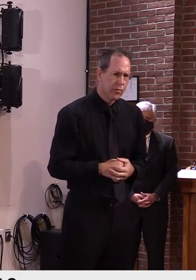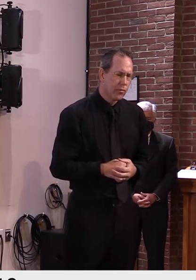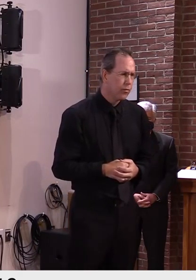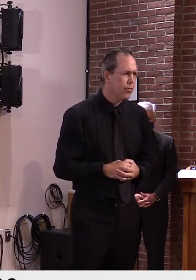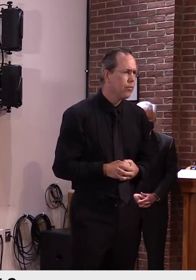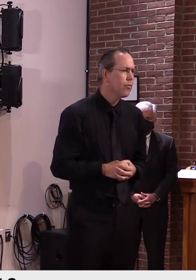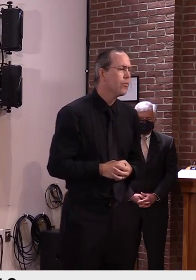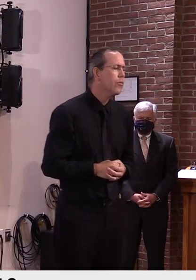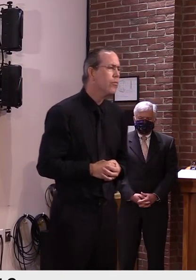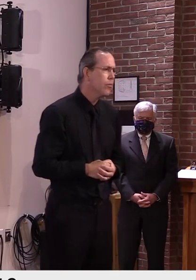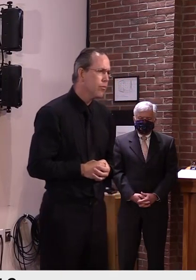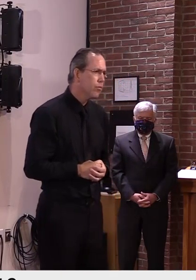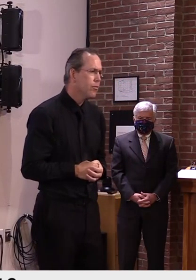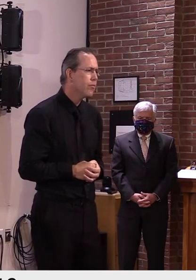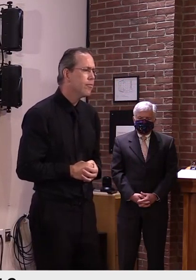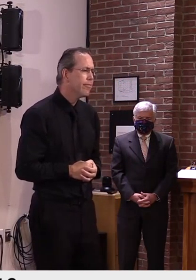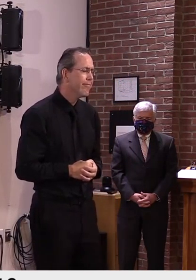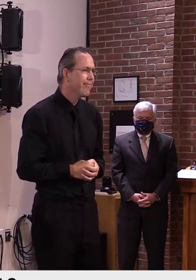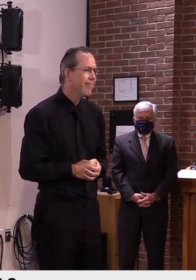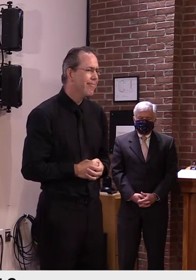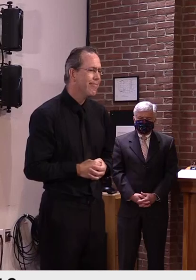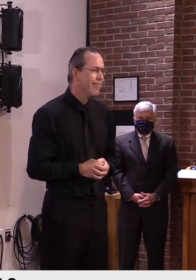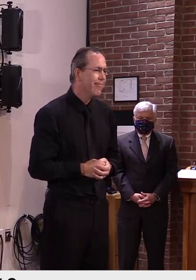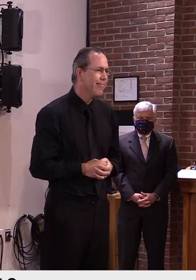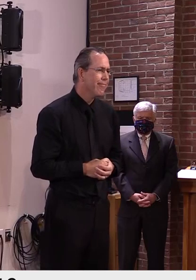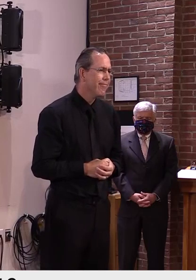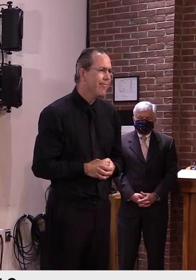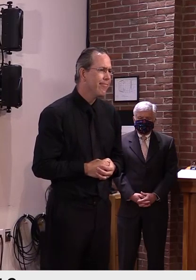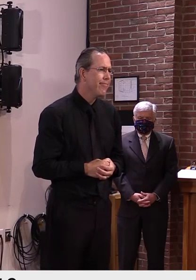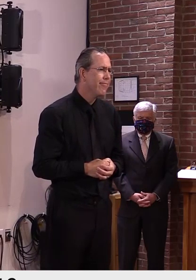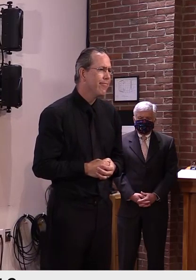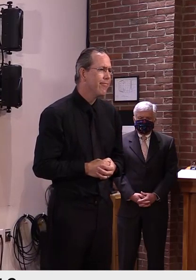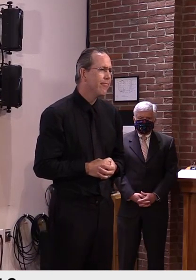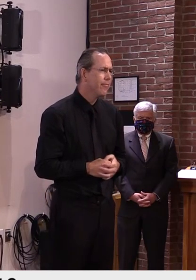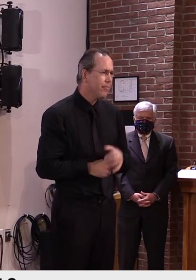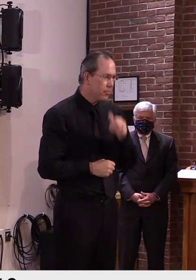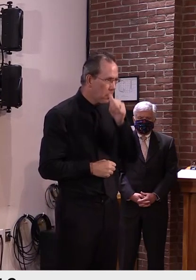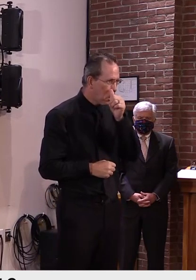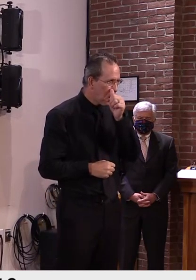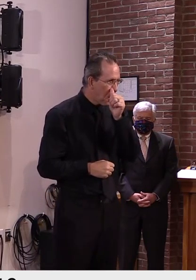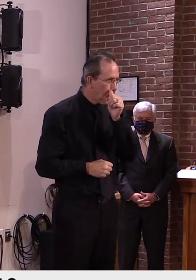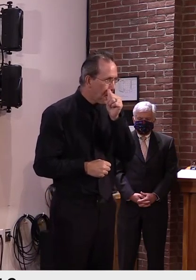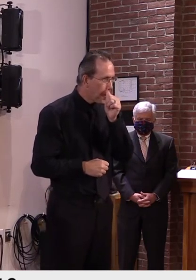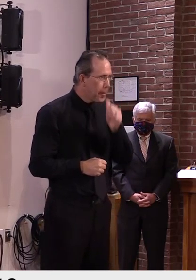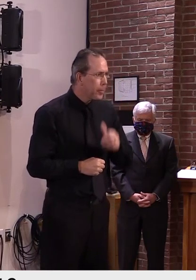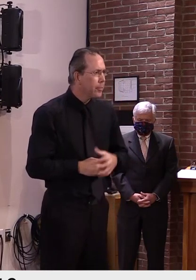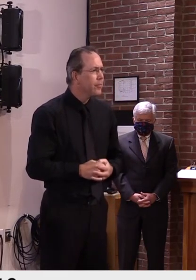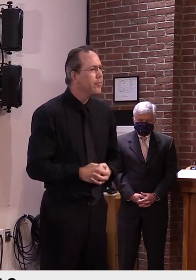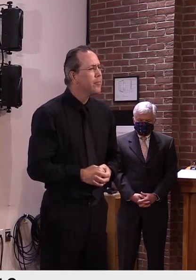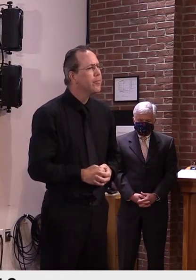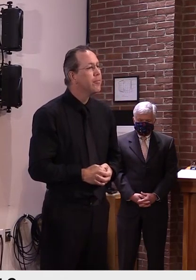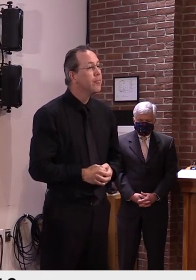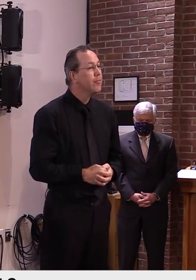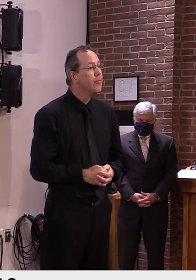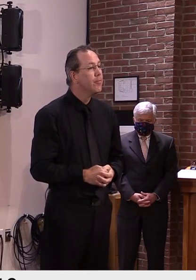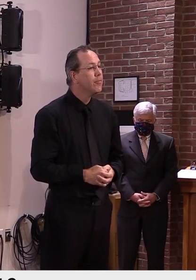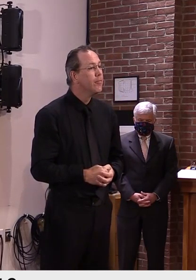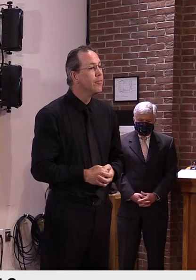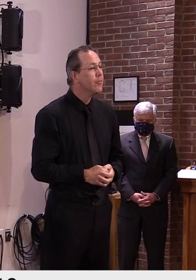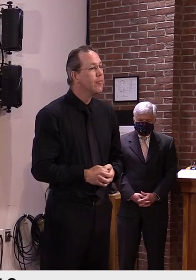I see in the regional forecast for the next 10 days, according to Columbia University's